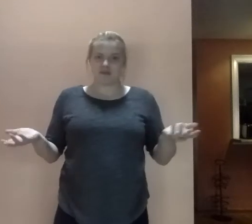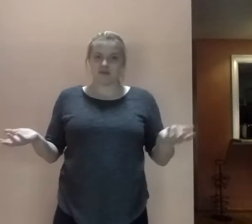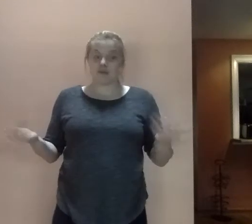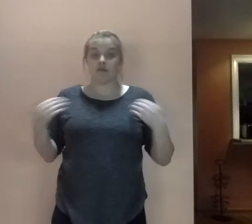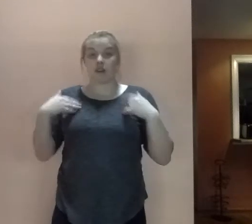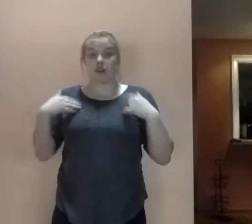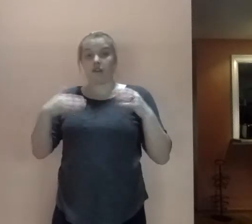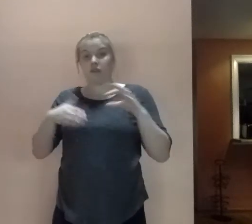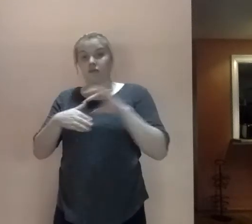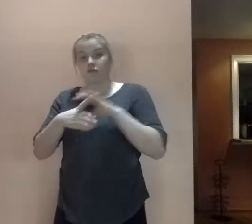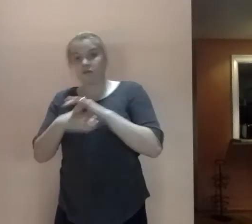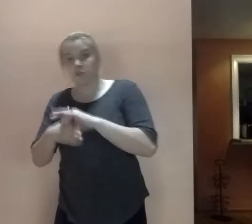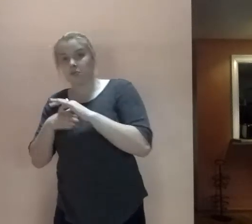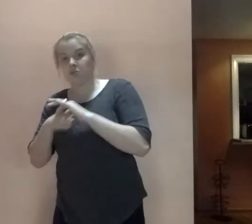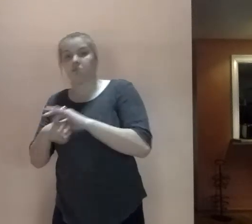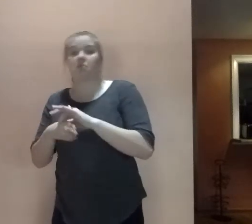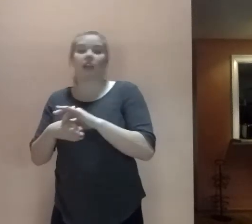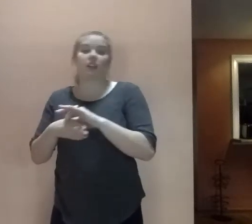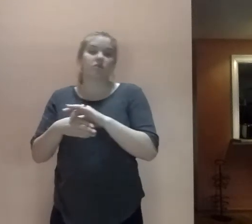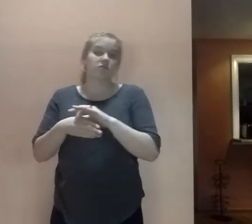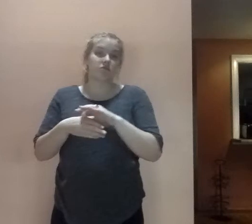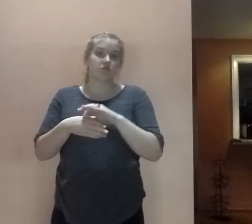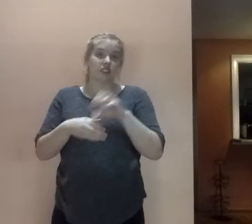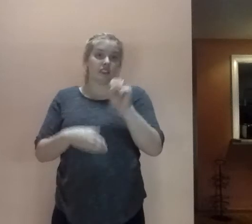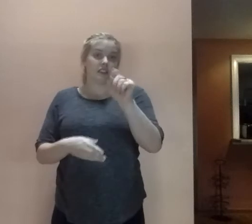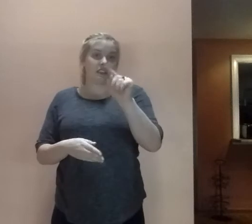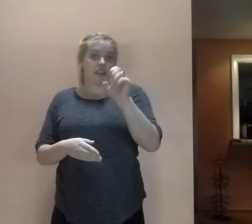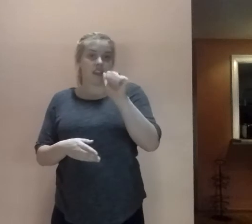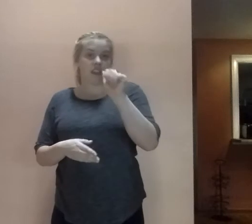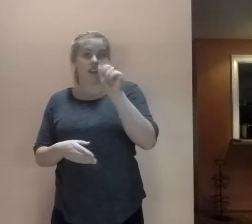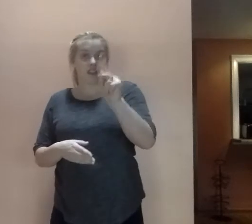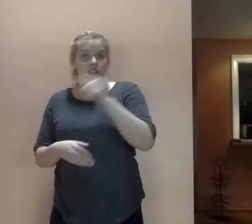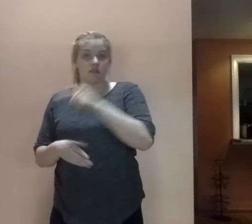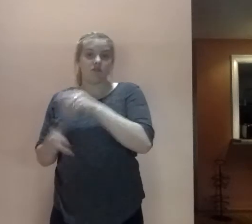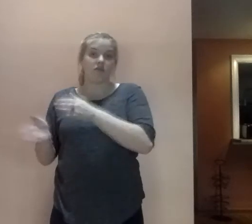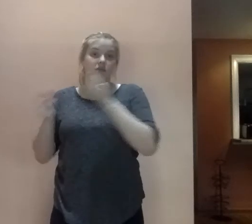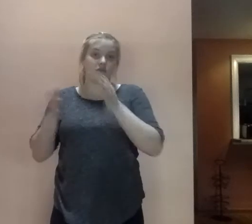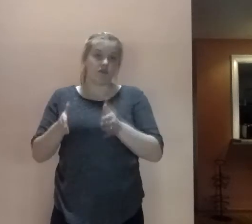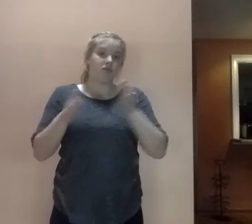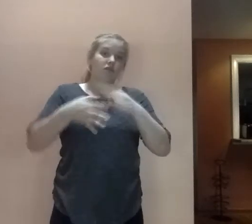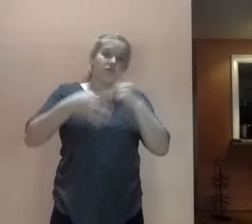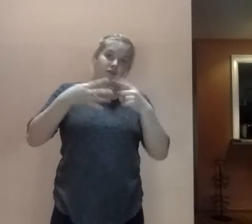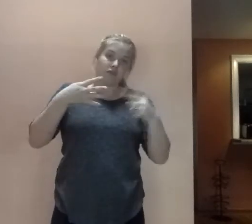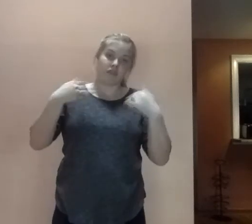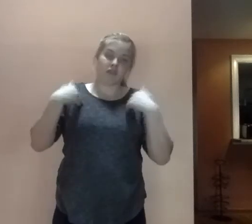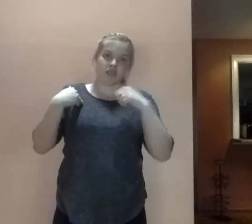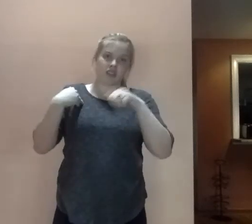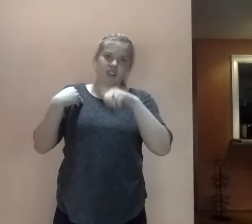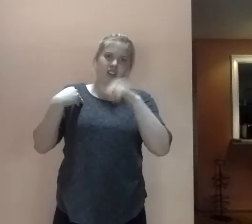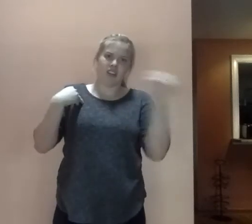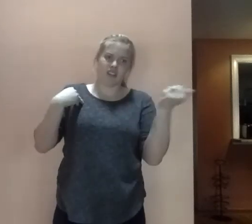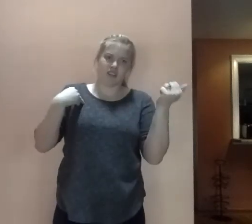or a processed meat, a hot dog, you're not just getting saturated fat. You're also getting other additional toxins that are in that food. There's heme